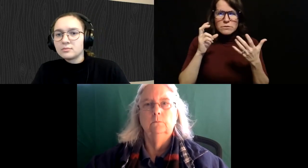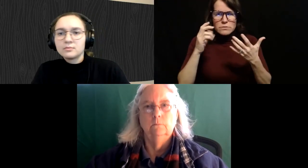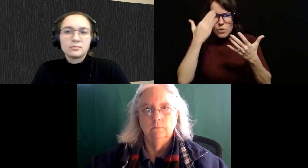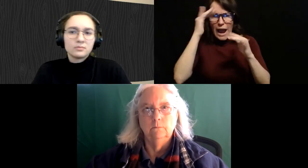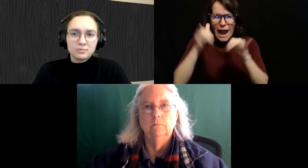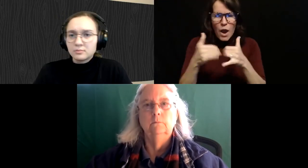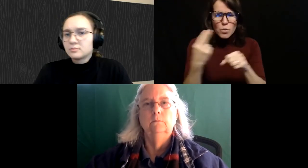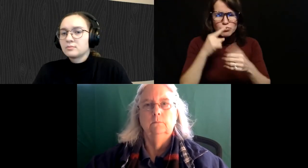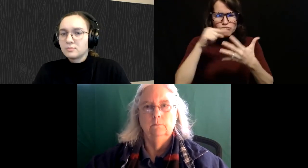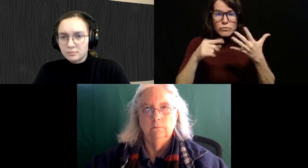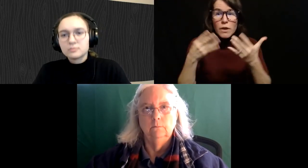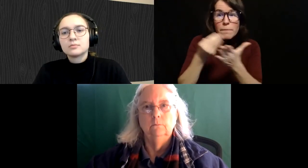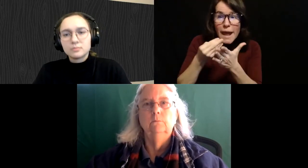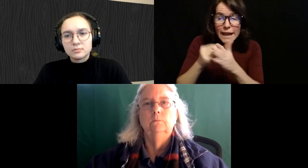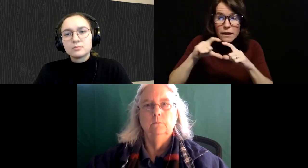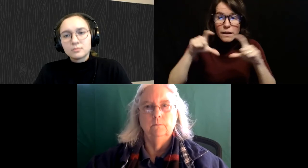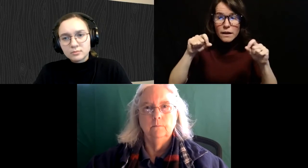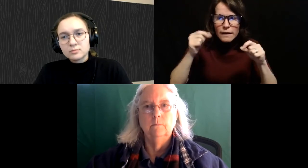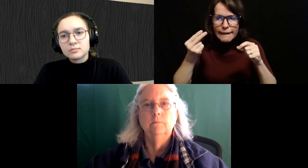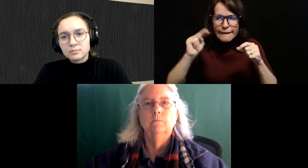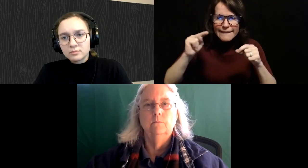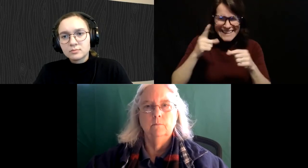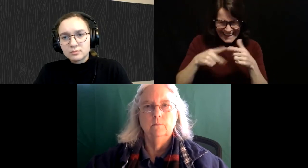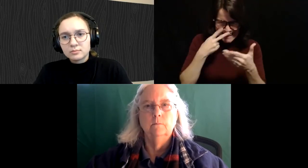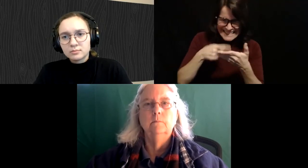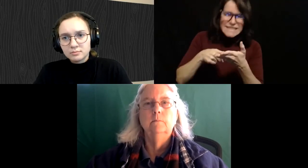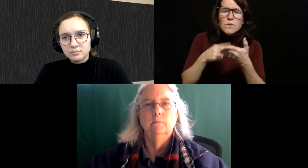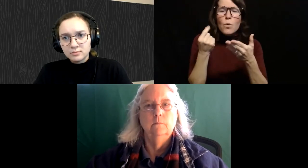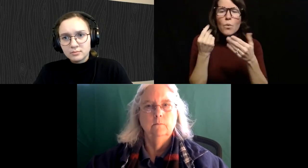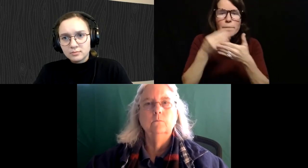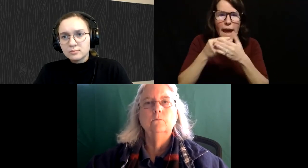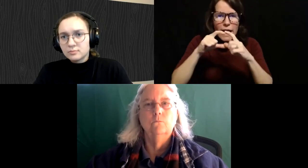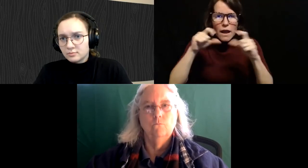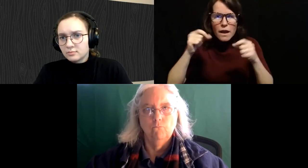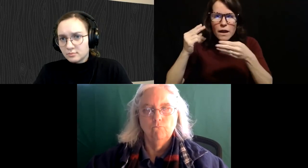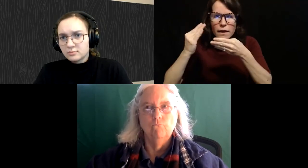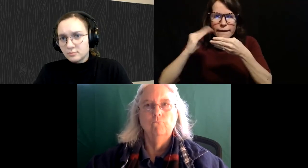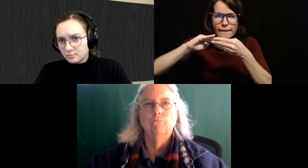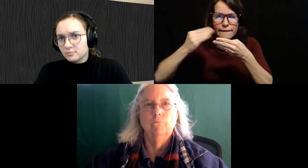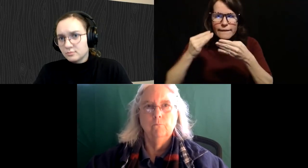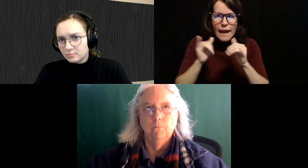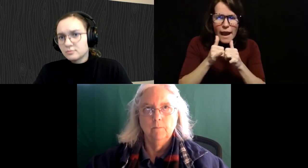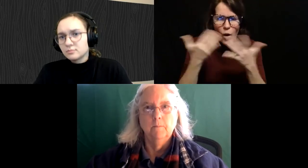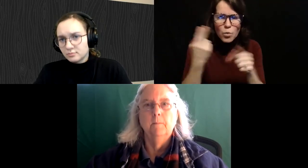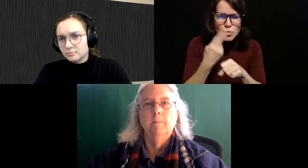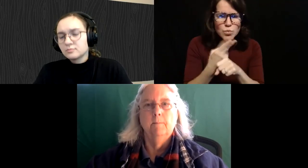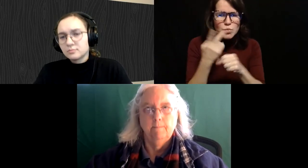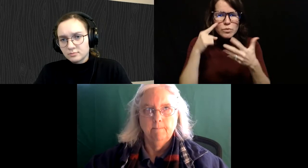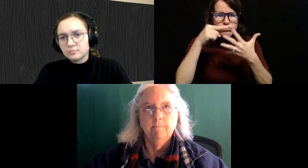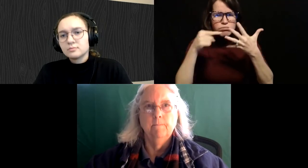cane, transportation, how to use how to identify money. Because you can't see what the denomination is on the money. So